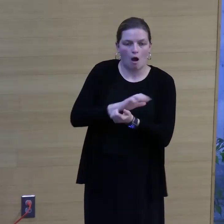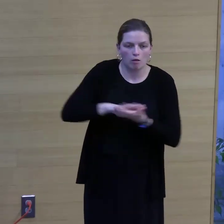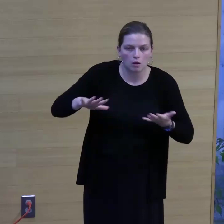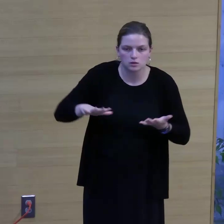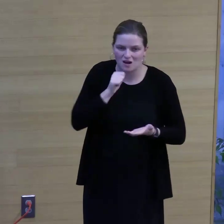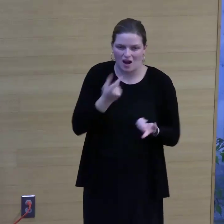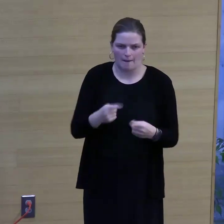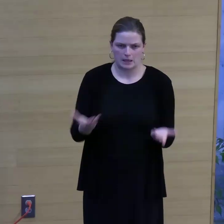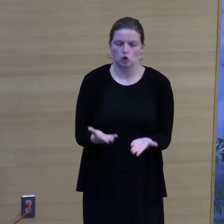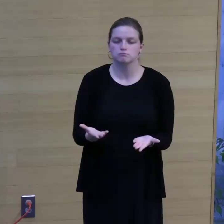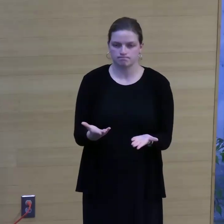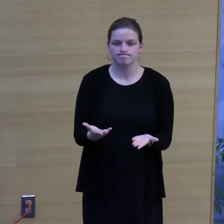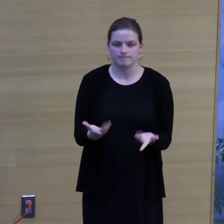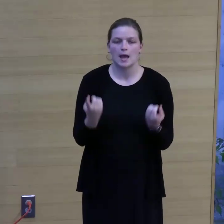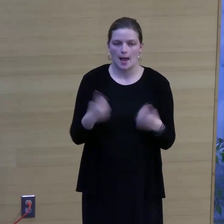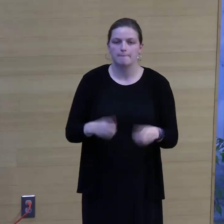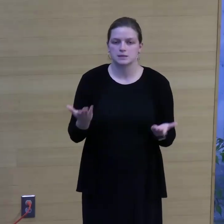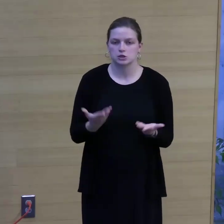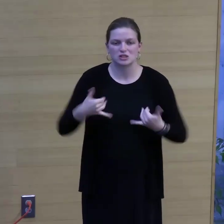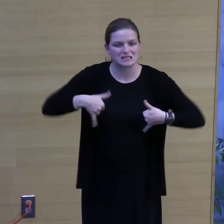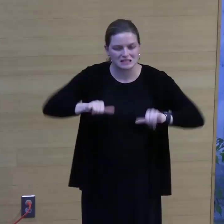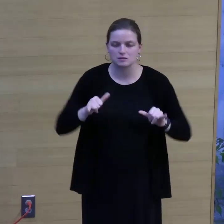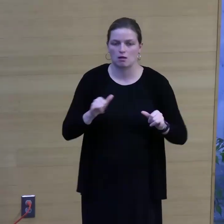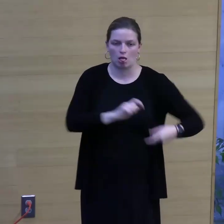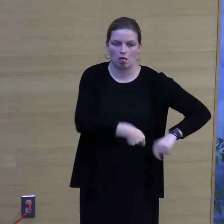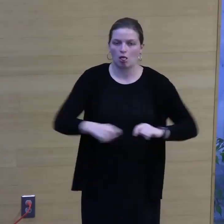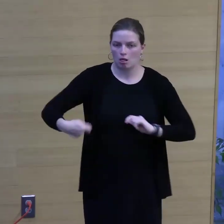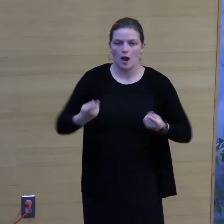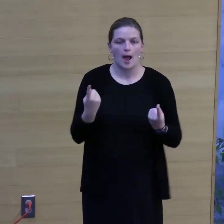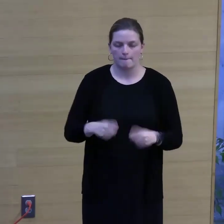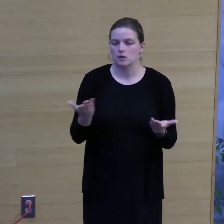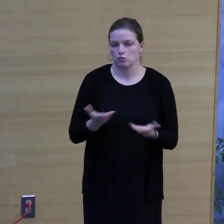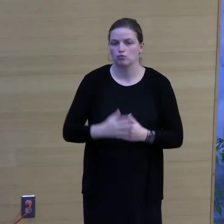happen here, but it did happen here, and it is still happening here.